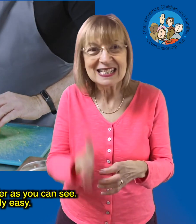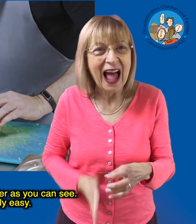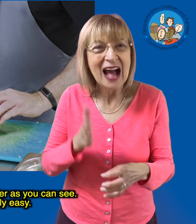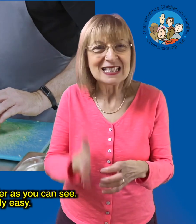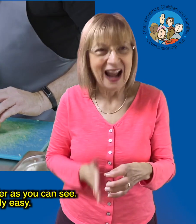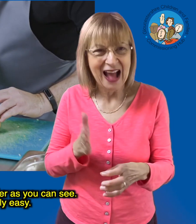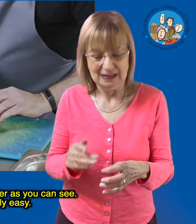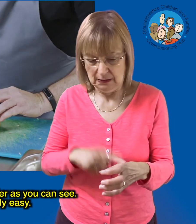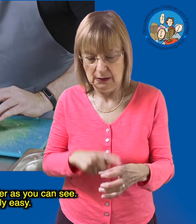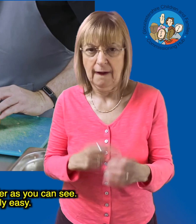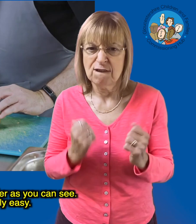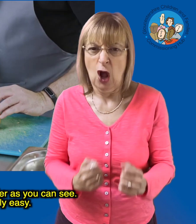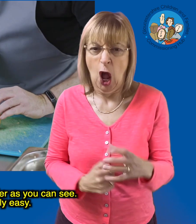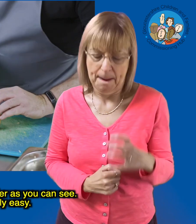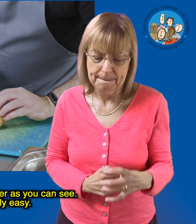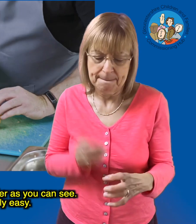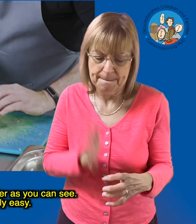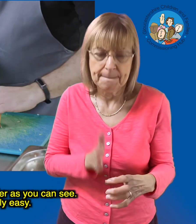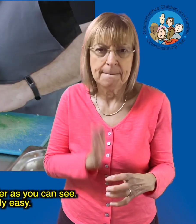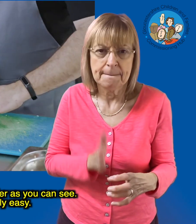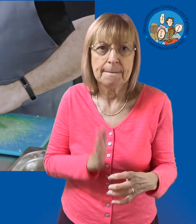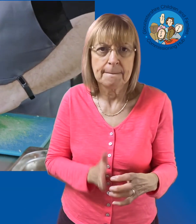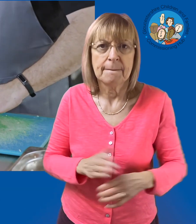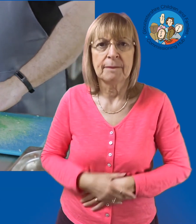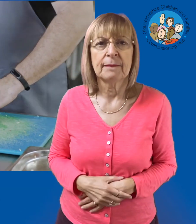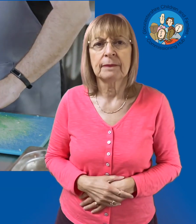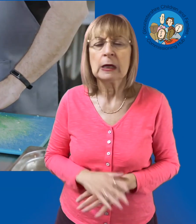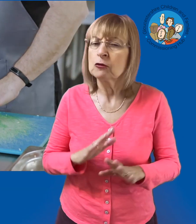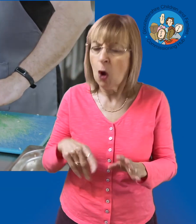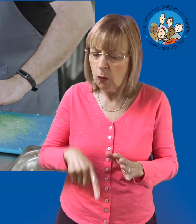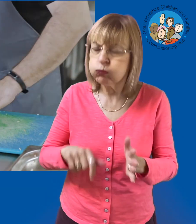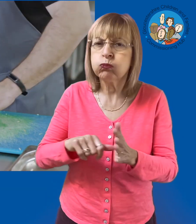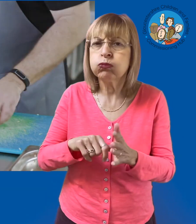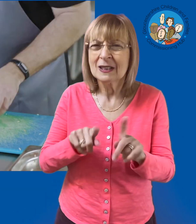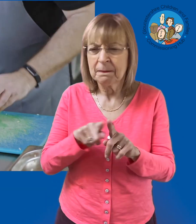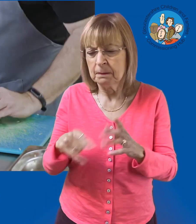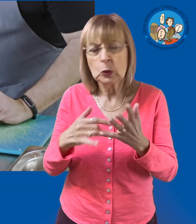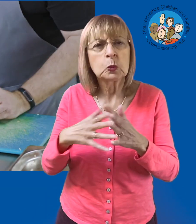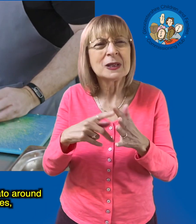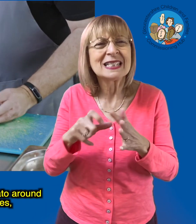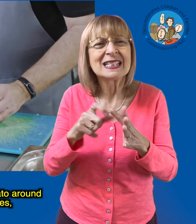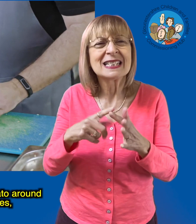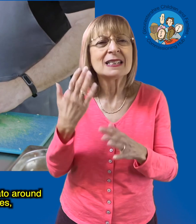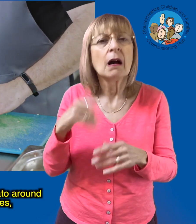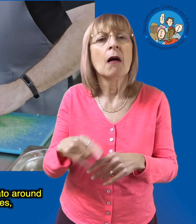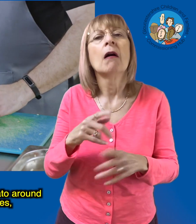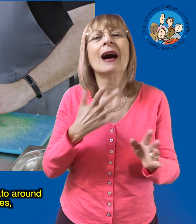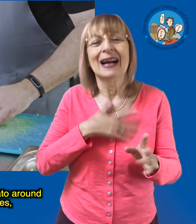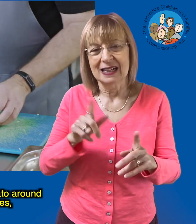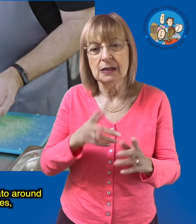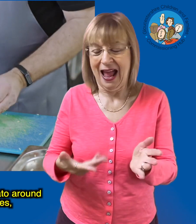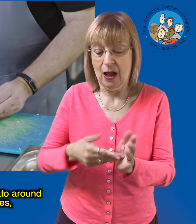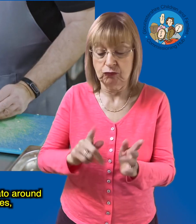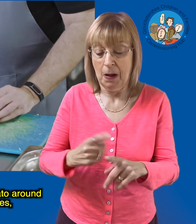see. It goes through, the knife goes through this really easy. It's not as hard as the swede. So for